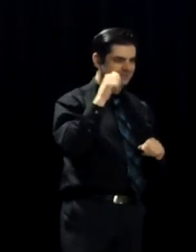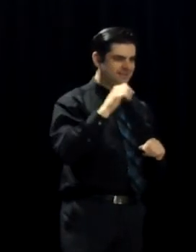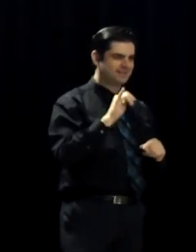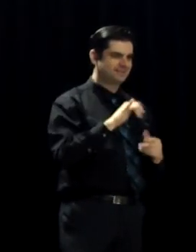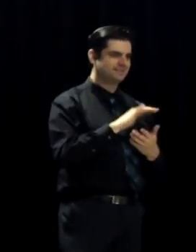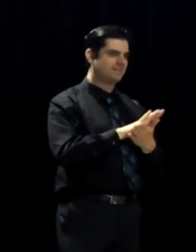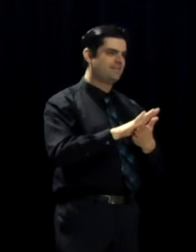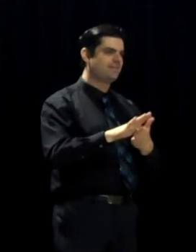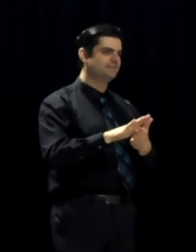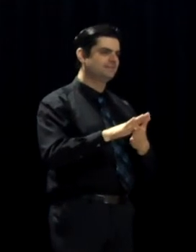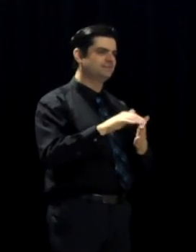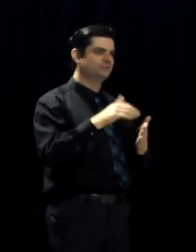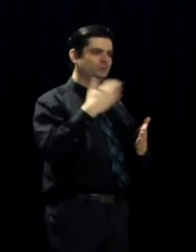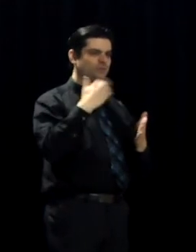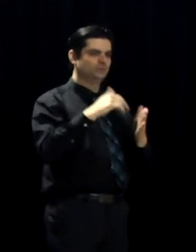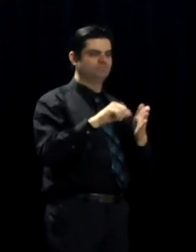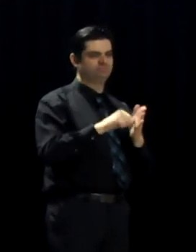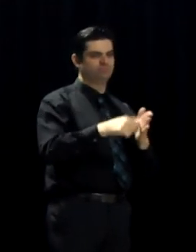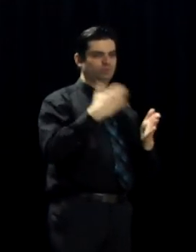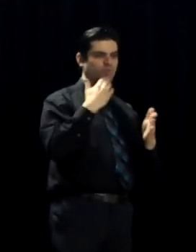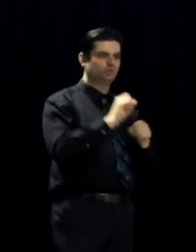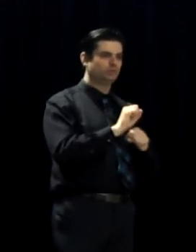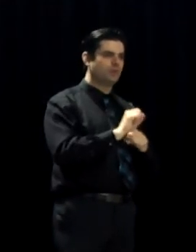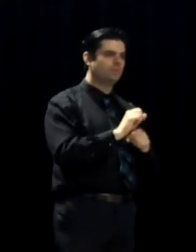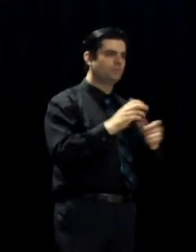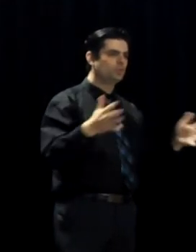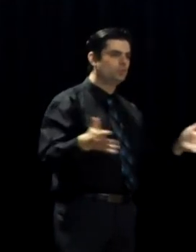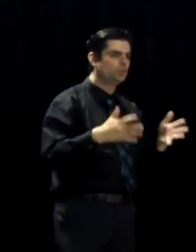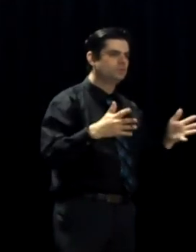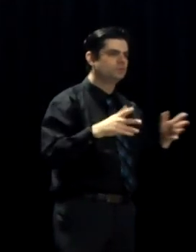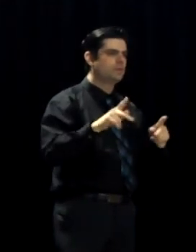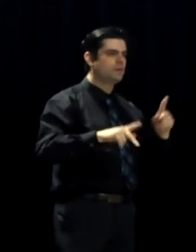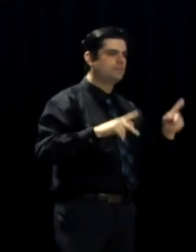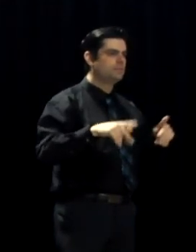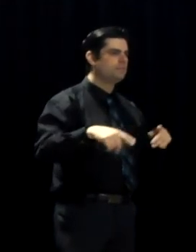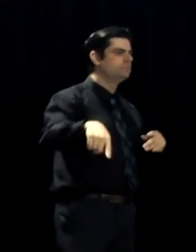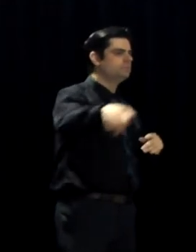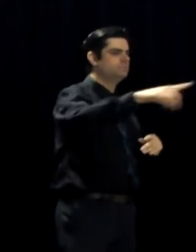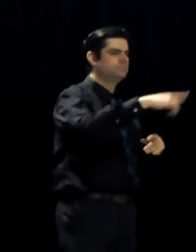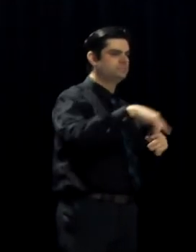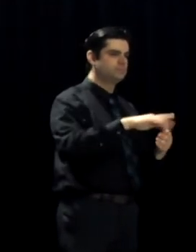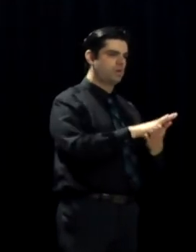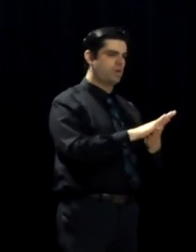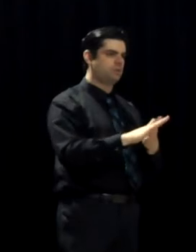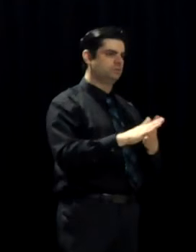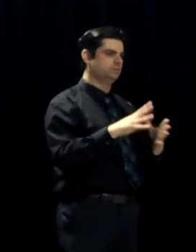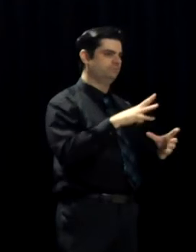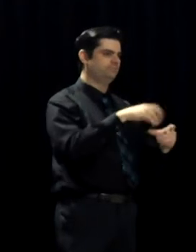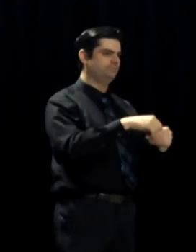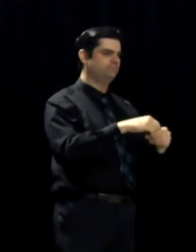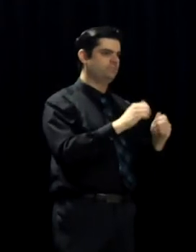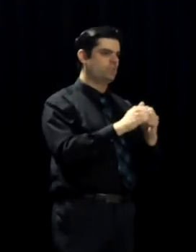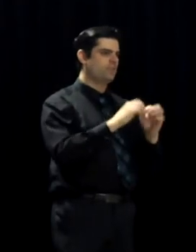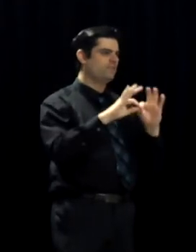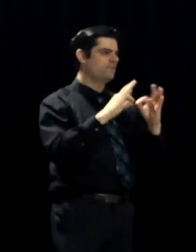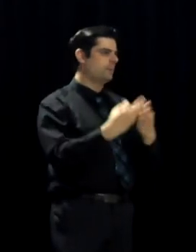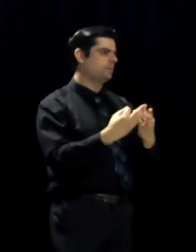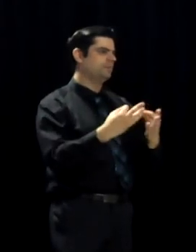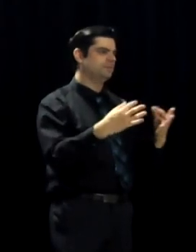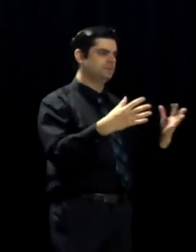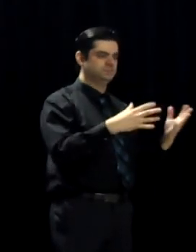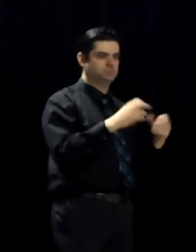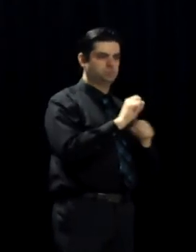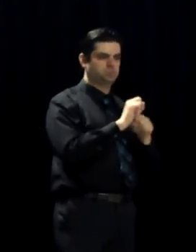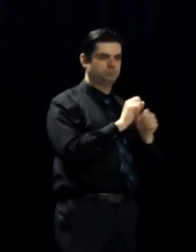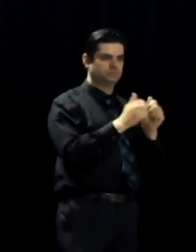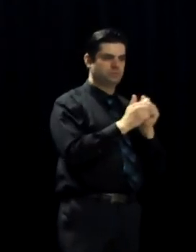great job. And I want to encourage everybody to, it's a great thing to do with your family. And it brings you back